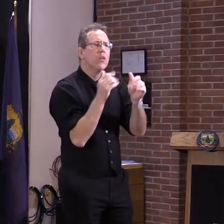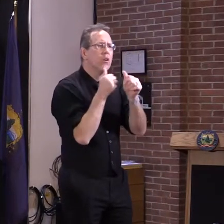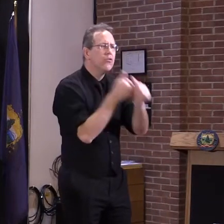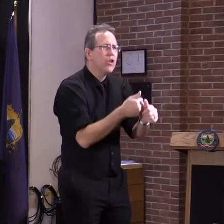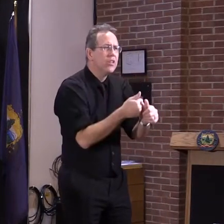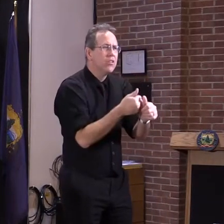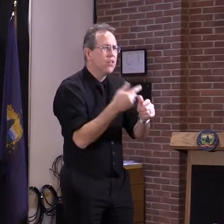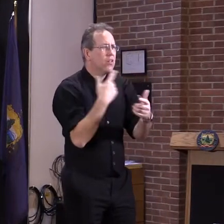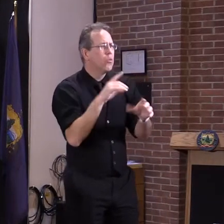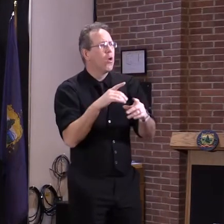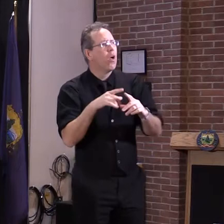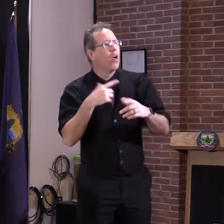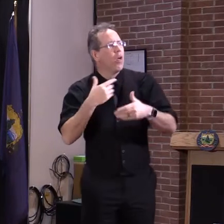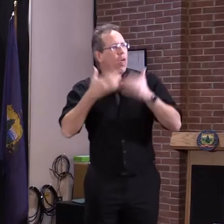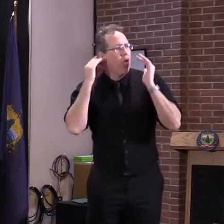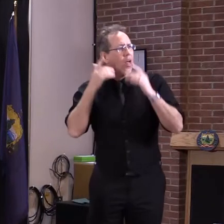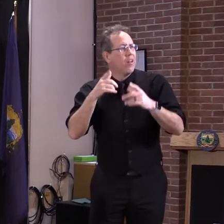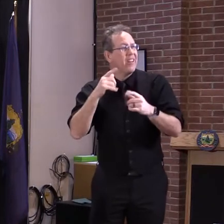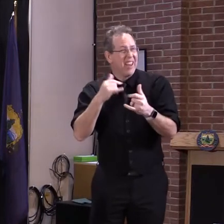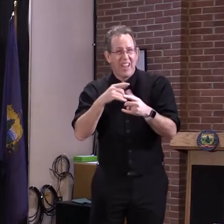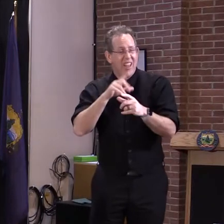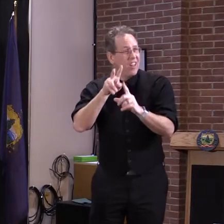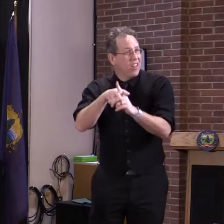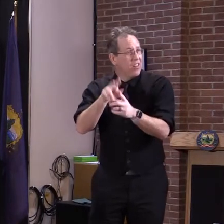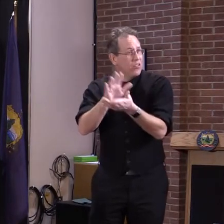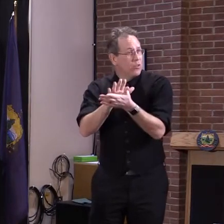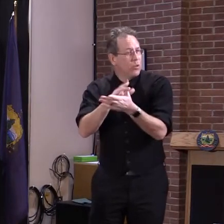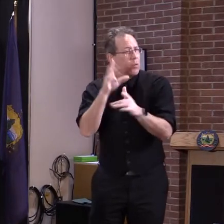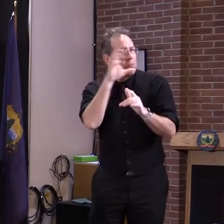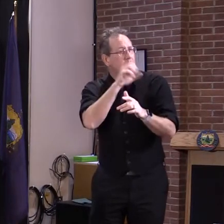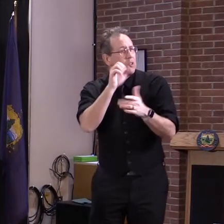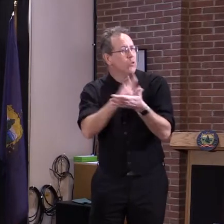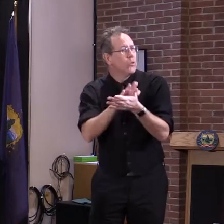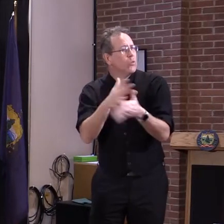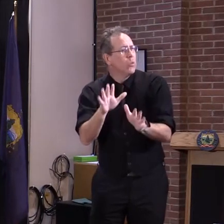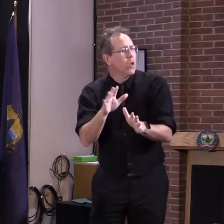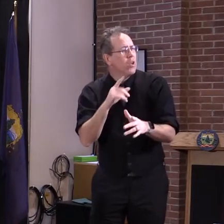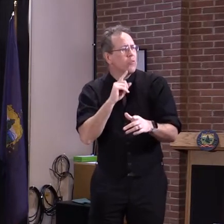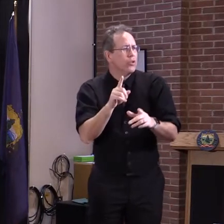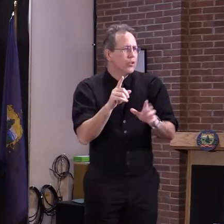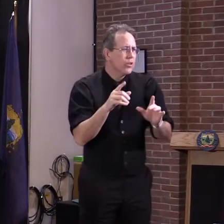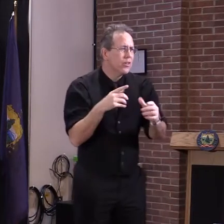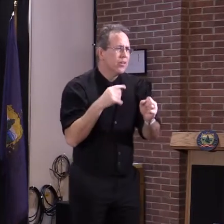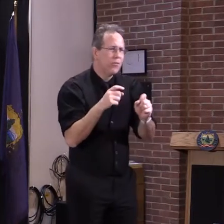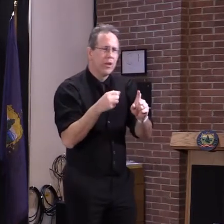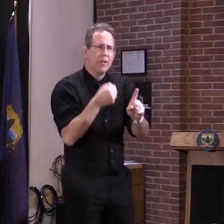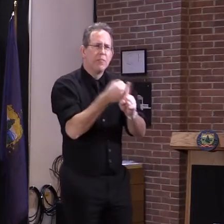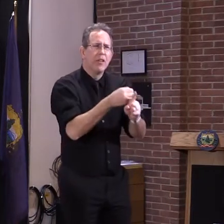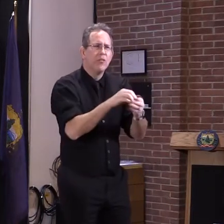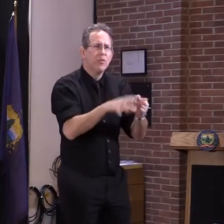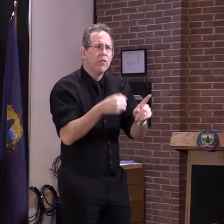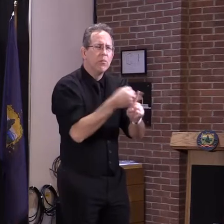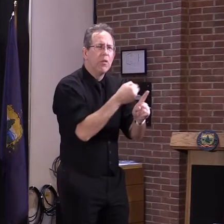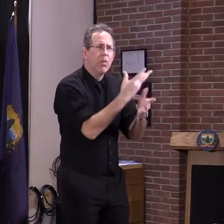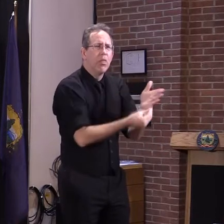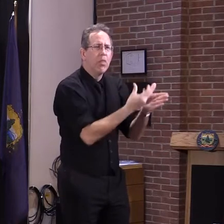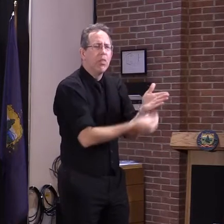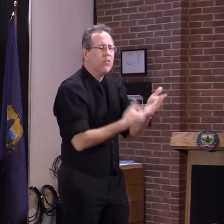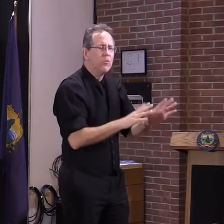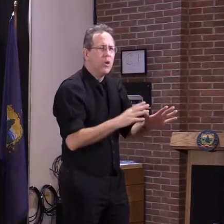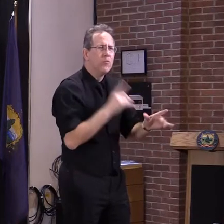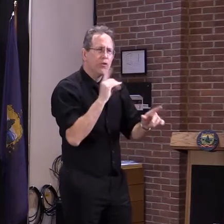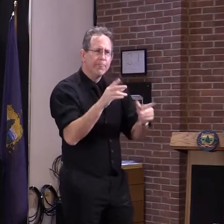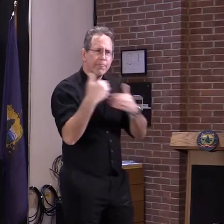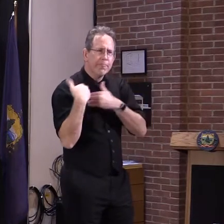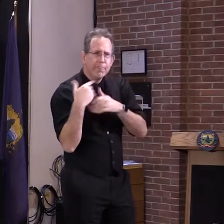its schools itself, contact tracing became very labor-intensive and had a negative impact on the education of many students. And